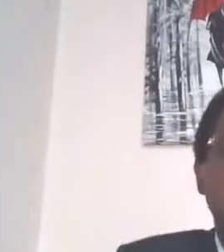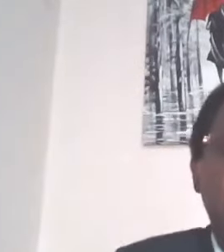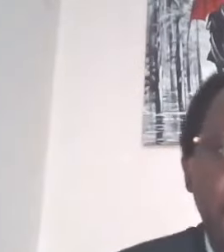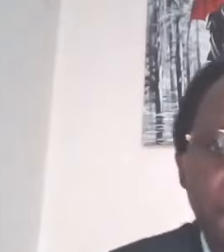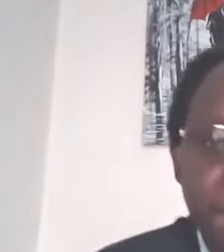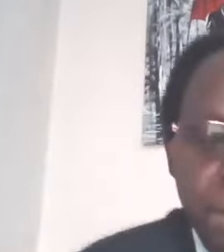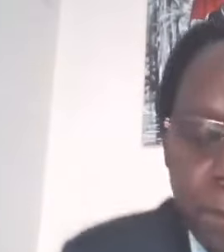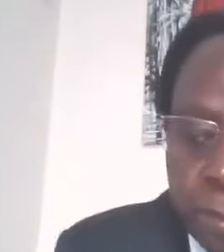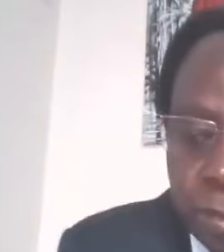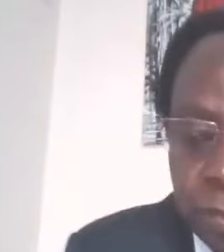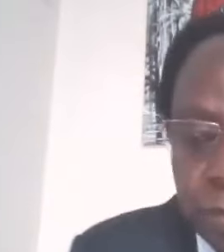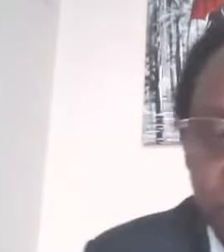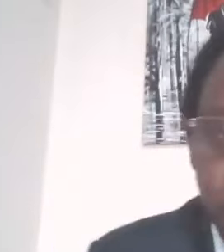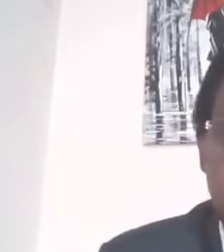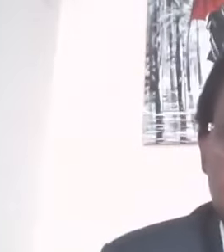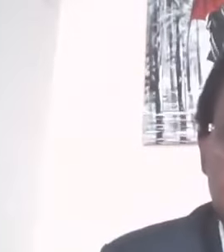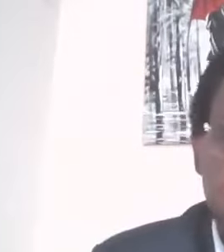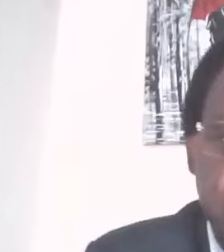brain.